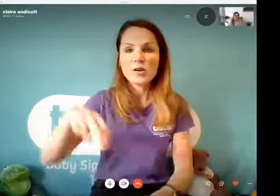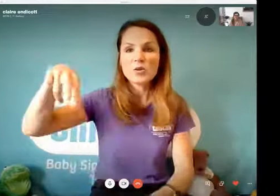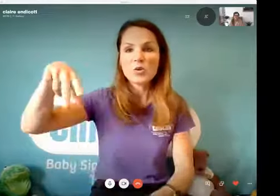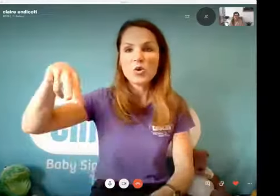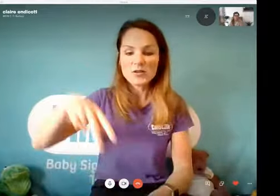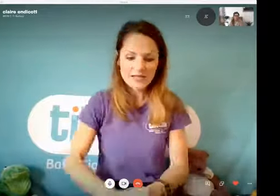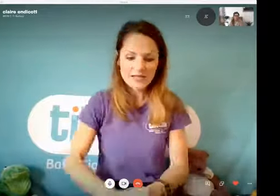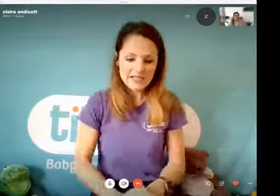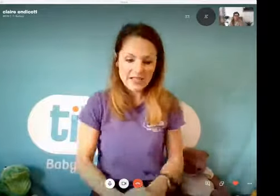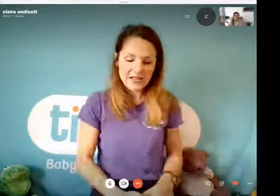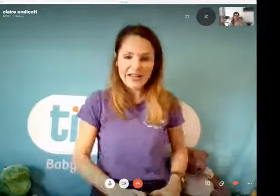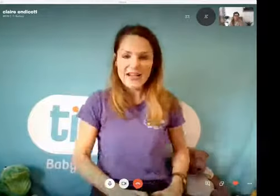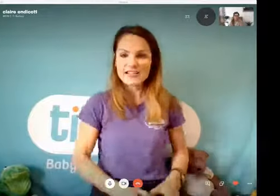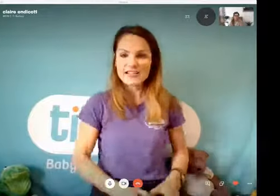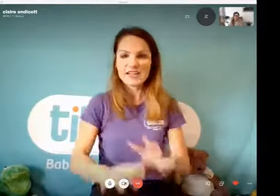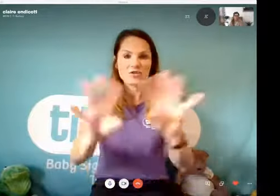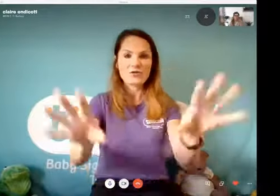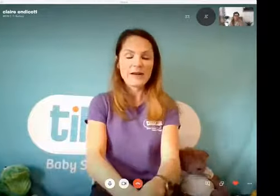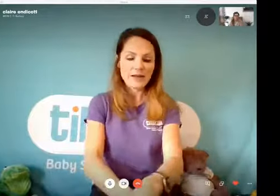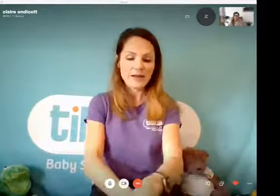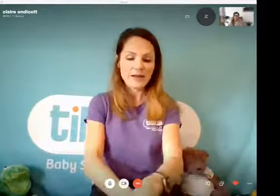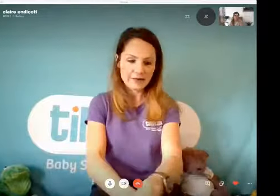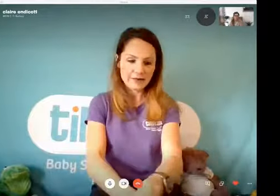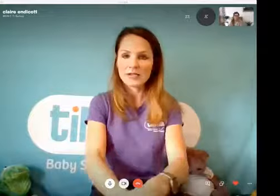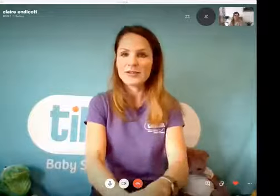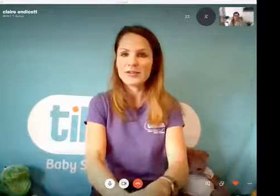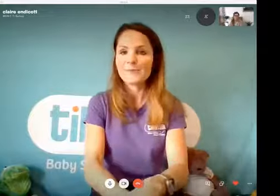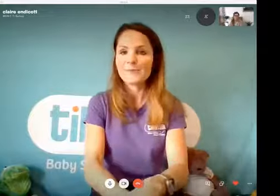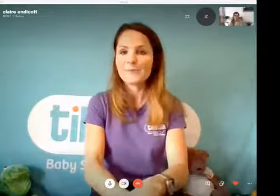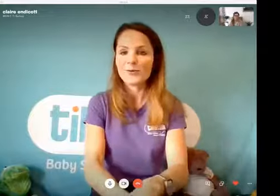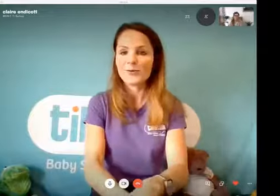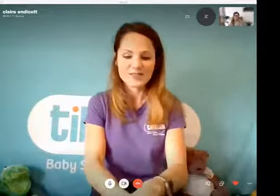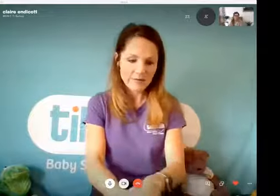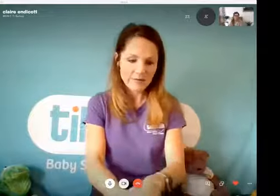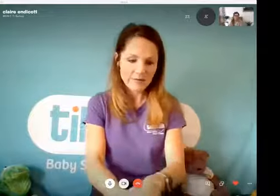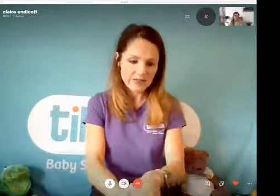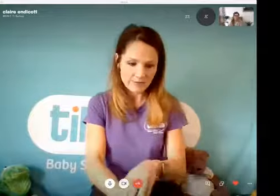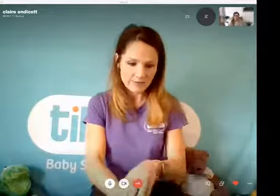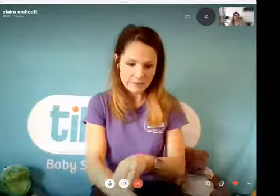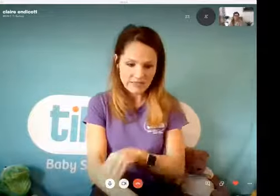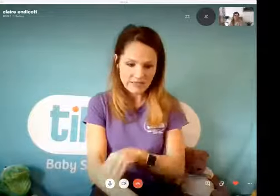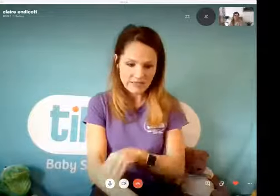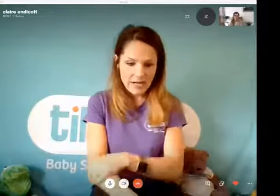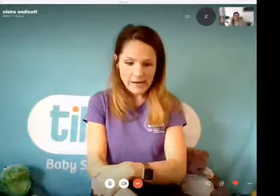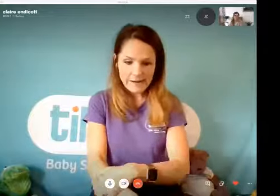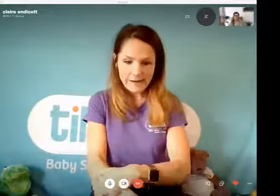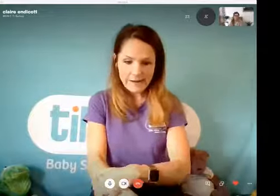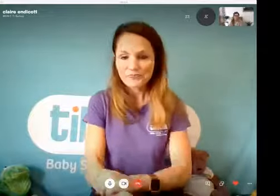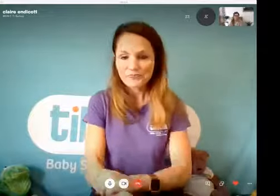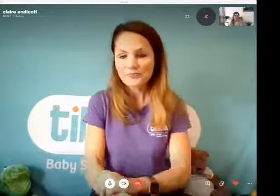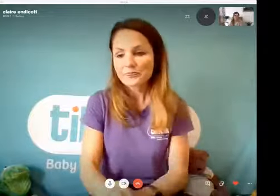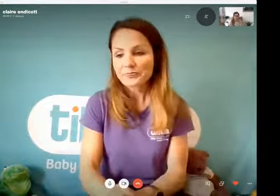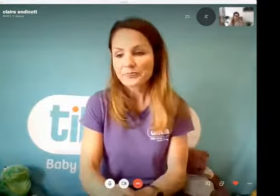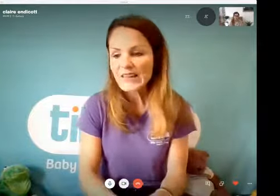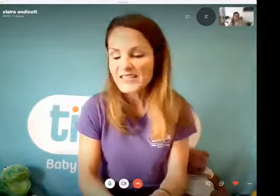and things like that, I guess. I guess you talk about that in all the time in different groups. So hopefully